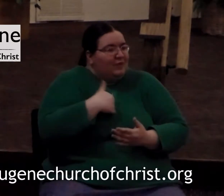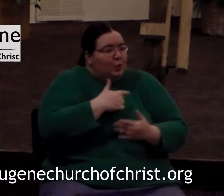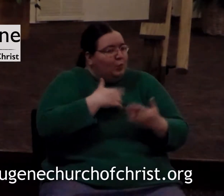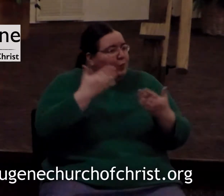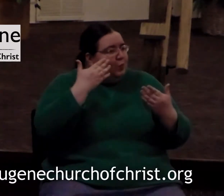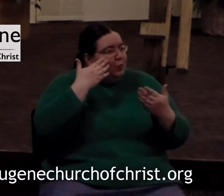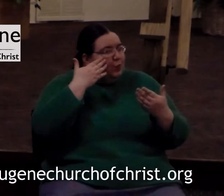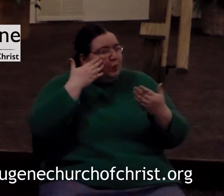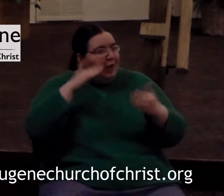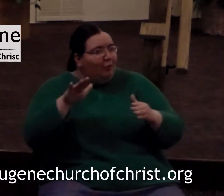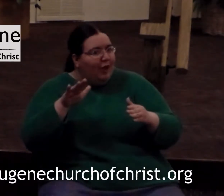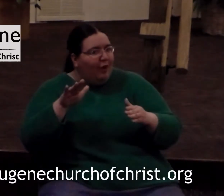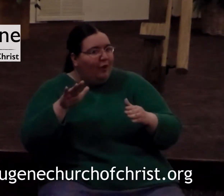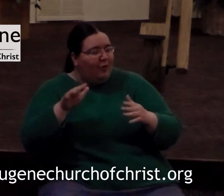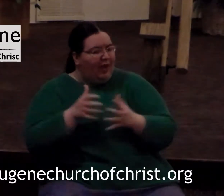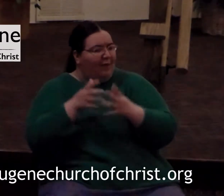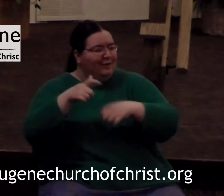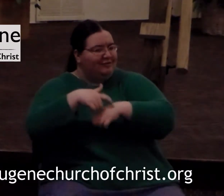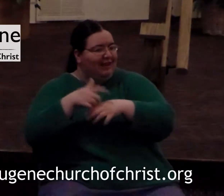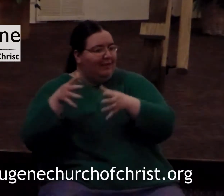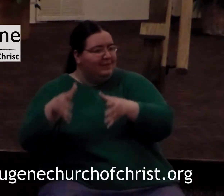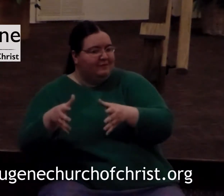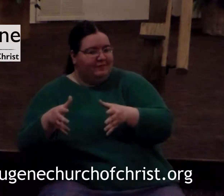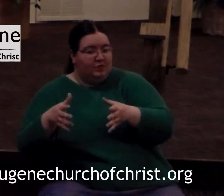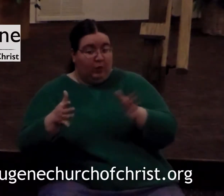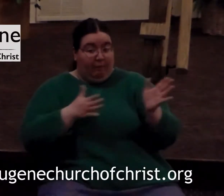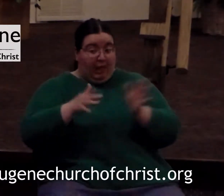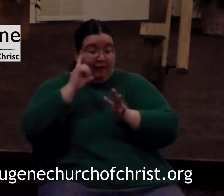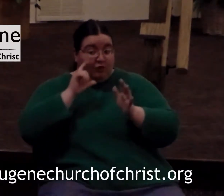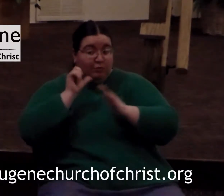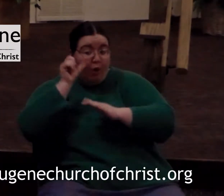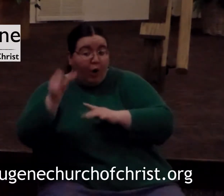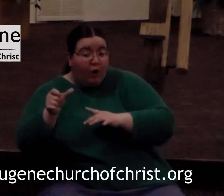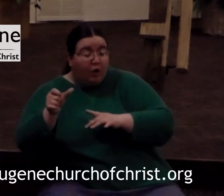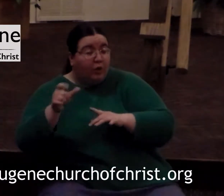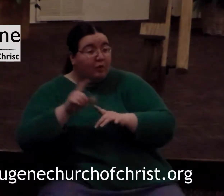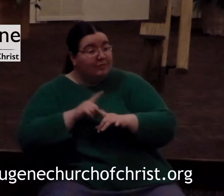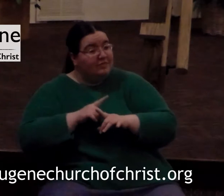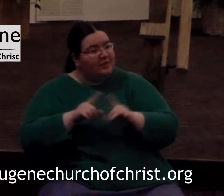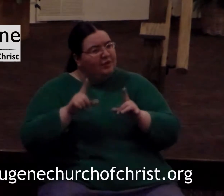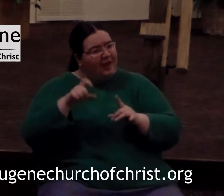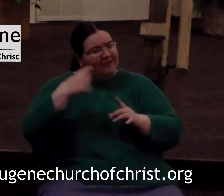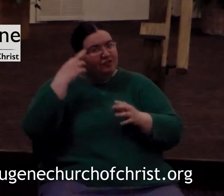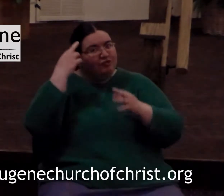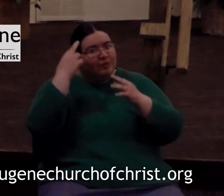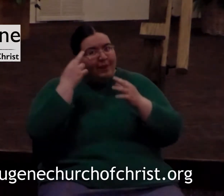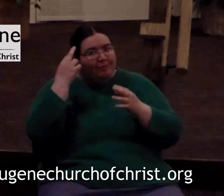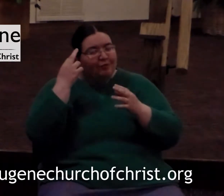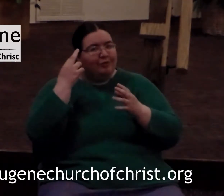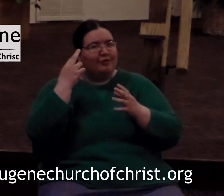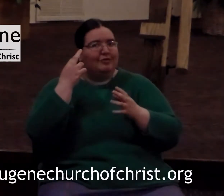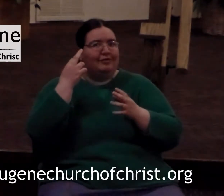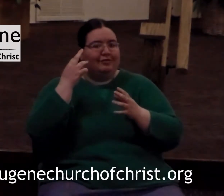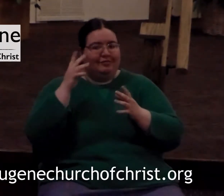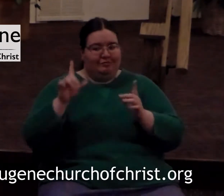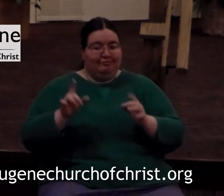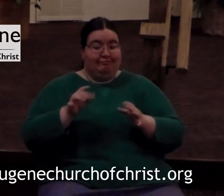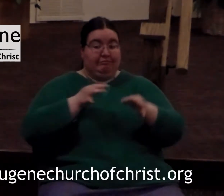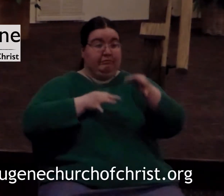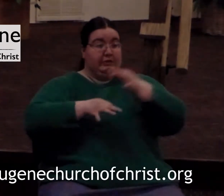something that only God knows. So as we plan for tomorrow, we have to realize that it lays in His hands. Instead, you ought to say, if it is the Lord's